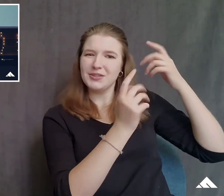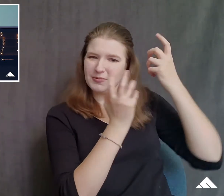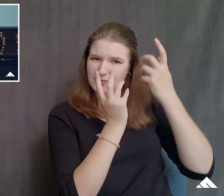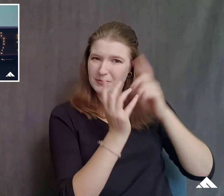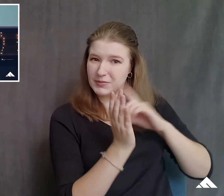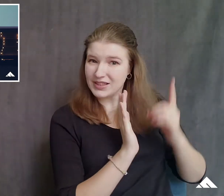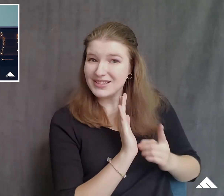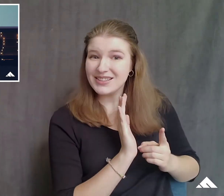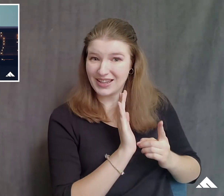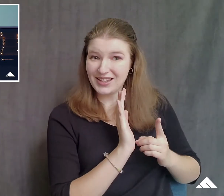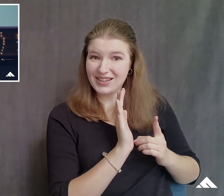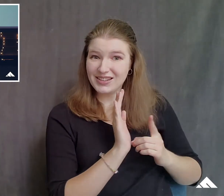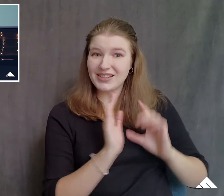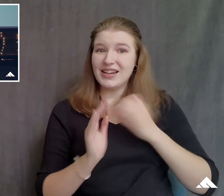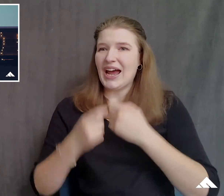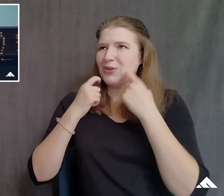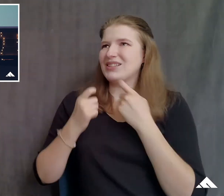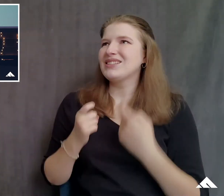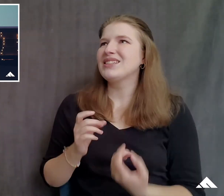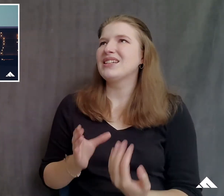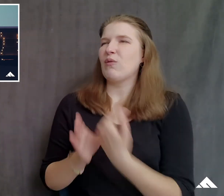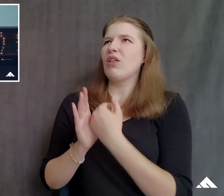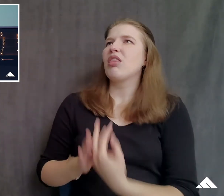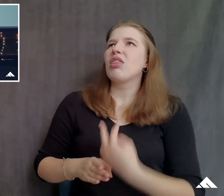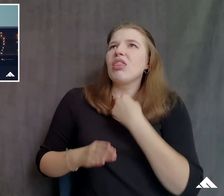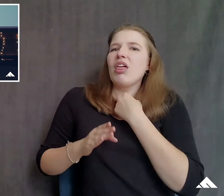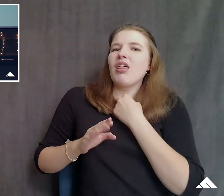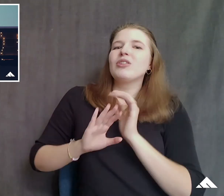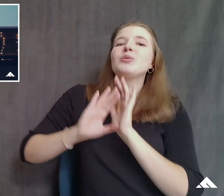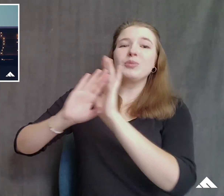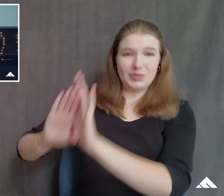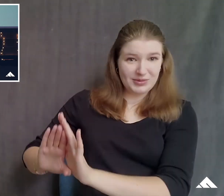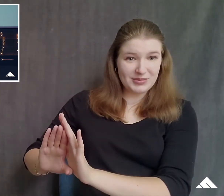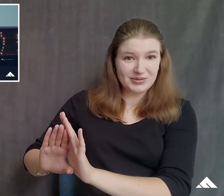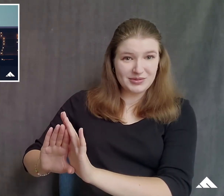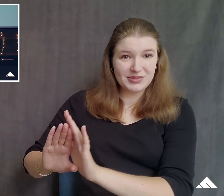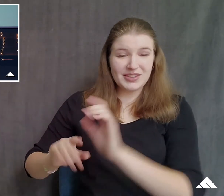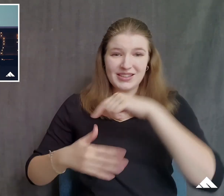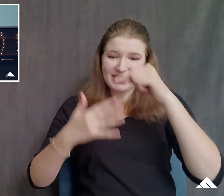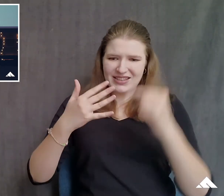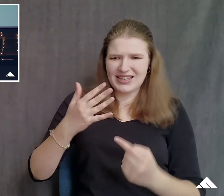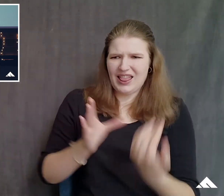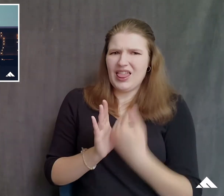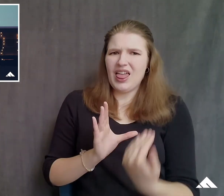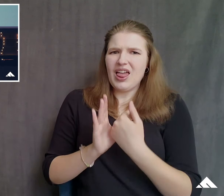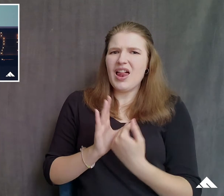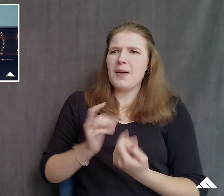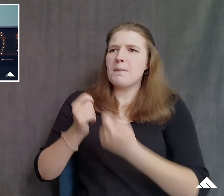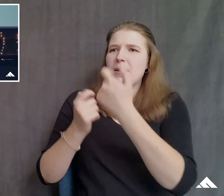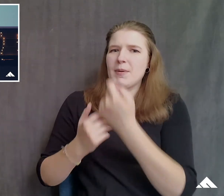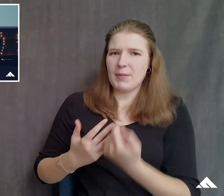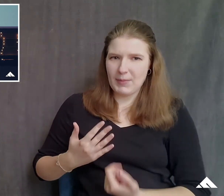sin that entangles us, as the writer of Hebrews says, getting rid of those things that entangle us. Now, if you have